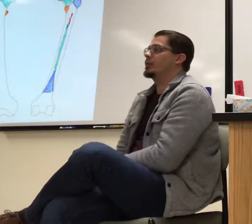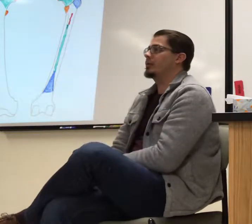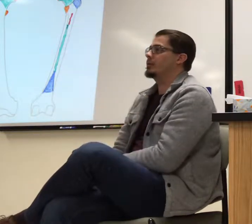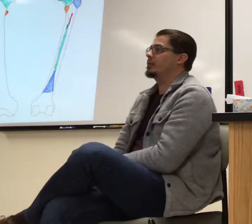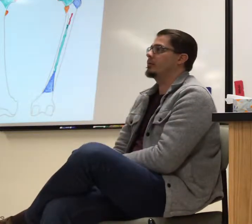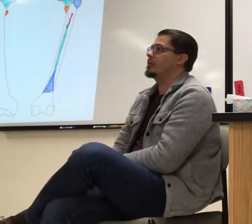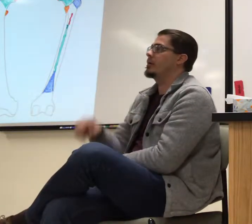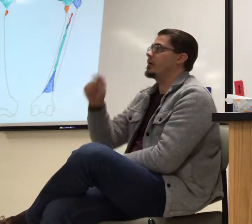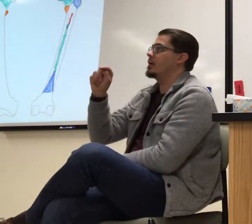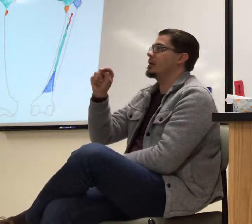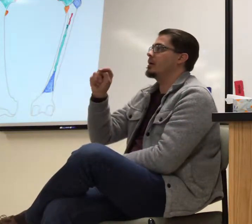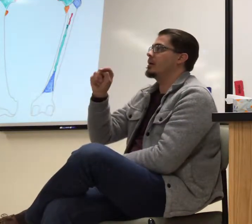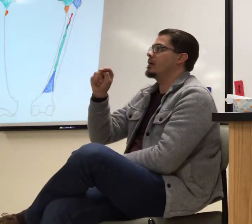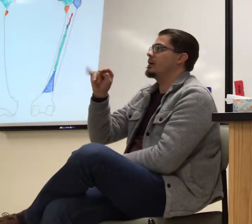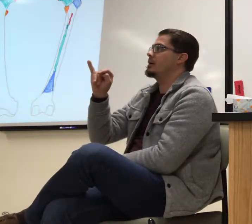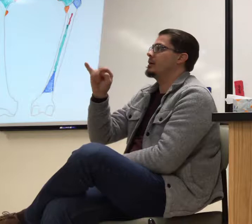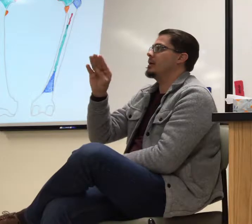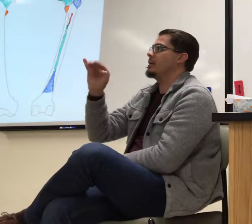Tibial nerve,